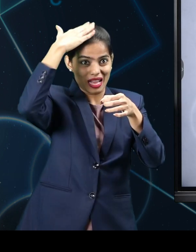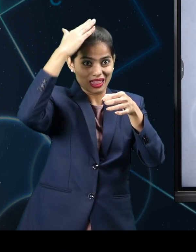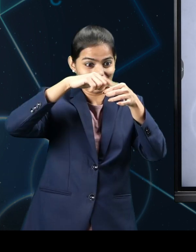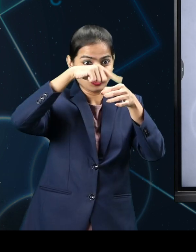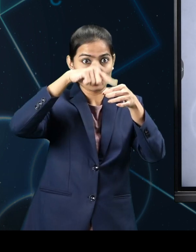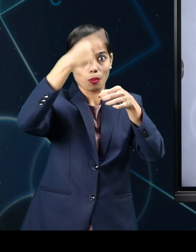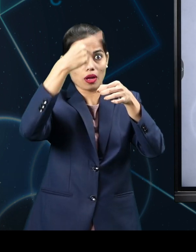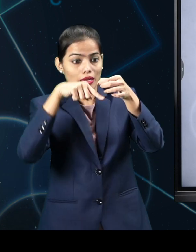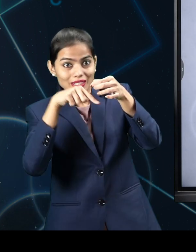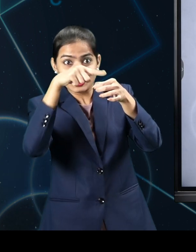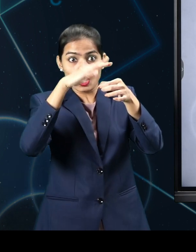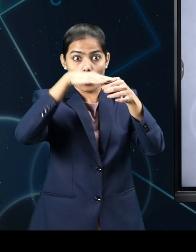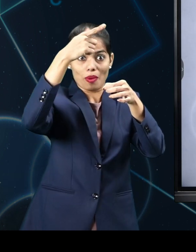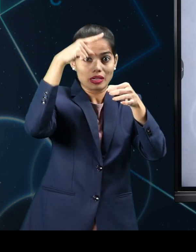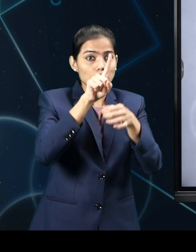heads 100,